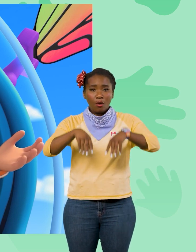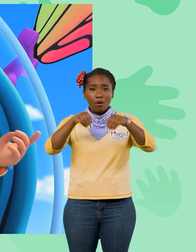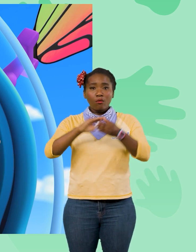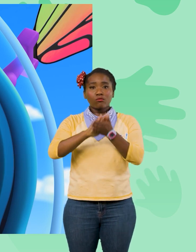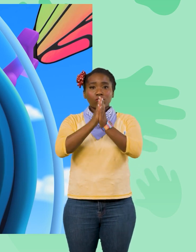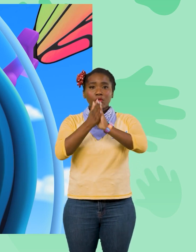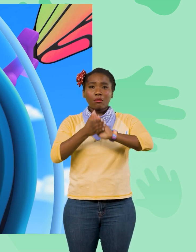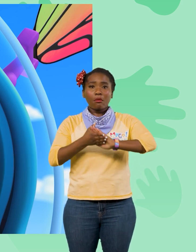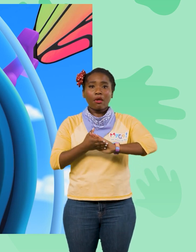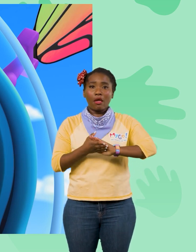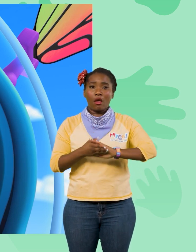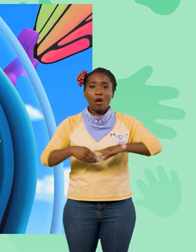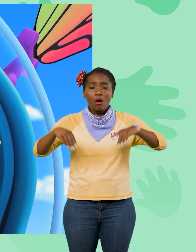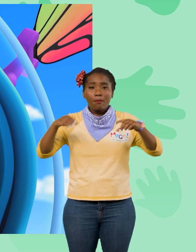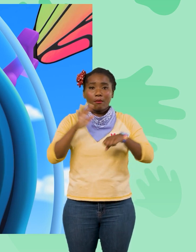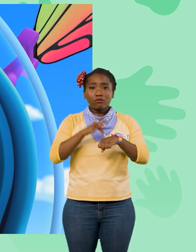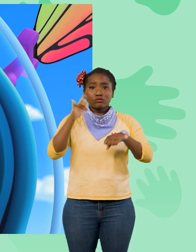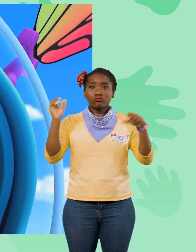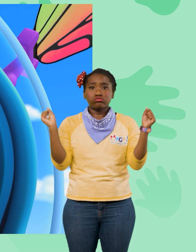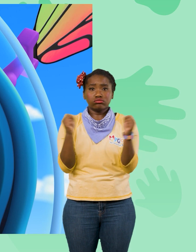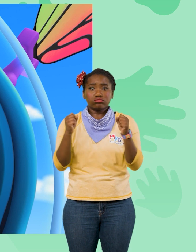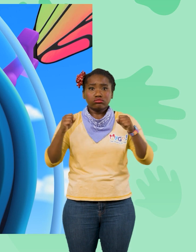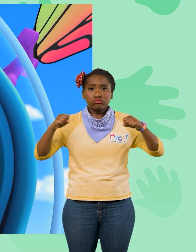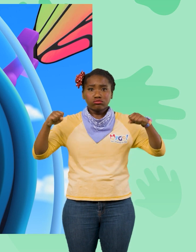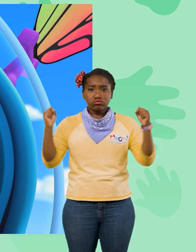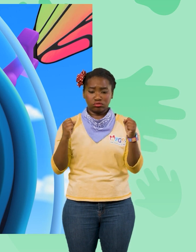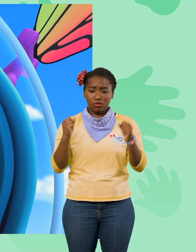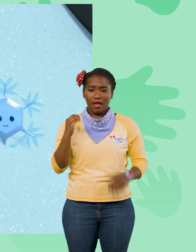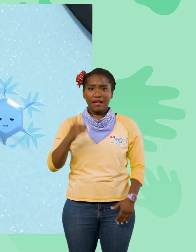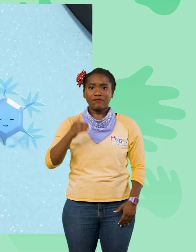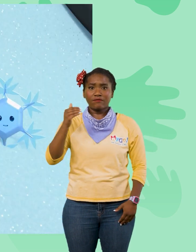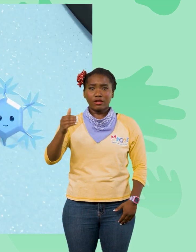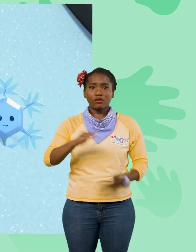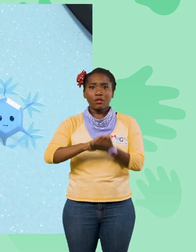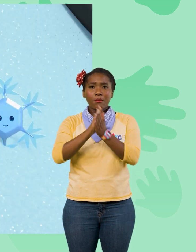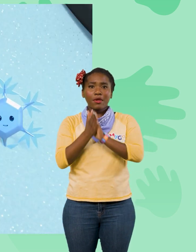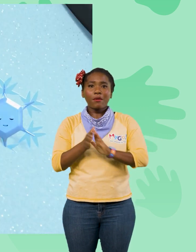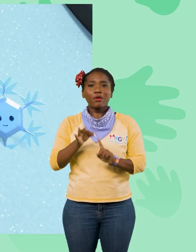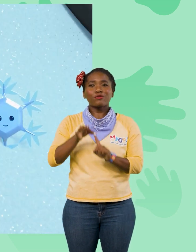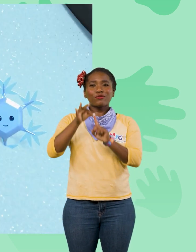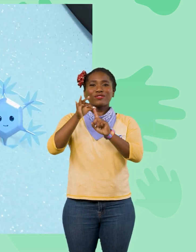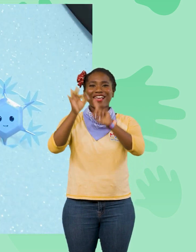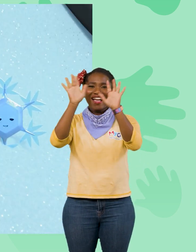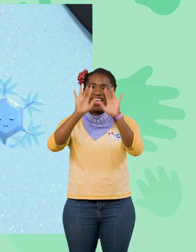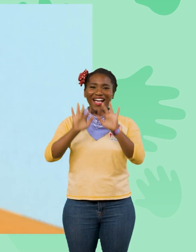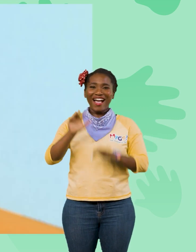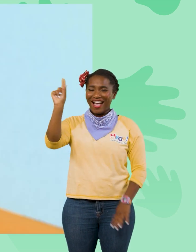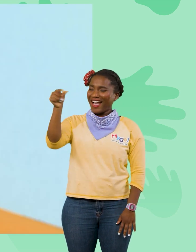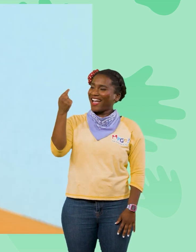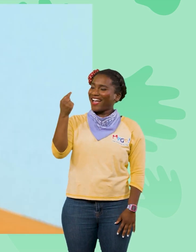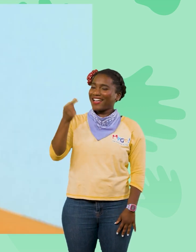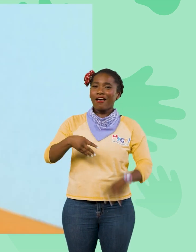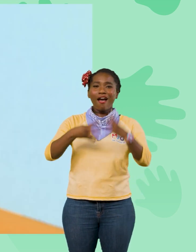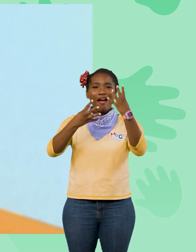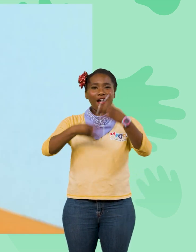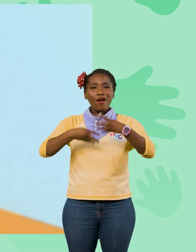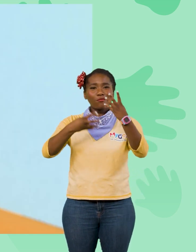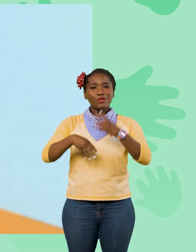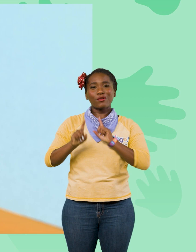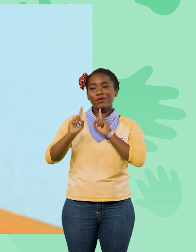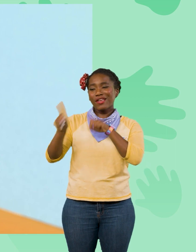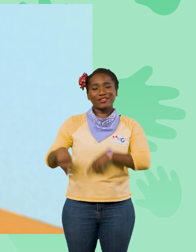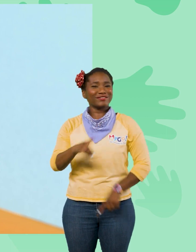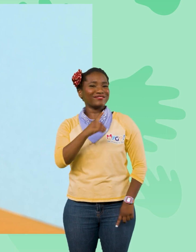ice crystals as it gets colder and colder, eventually forming a unique snowflake. Upload